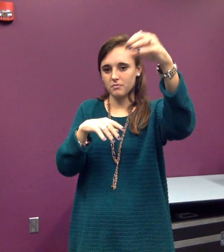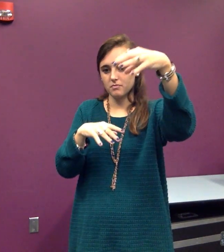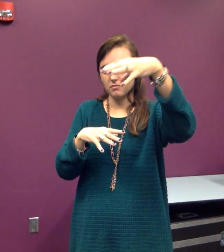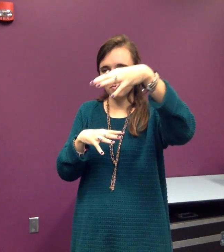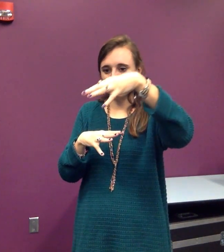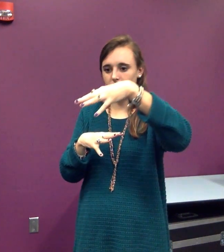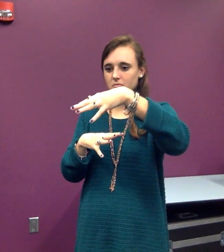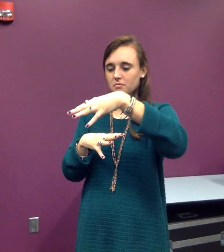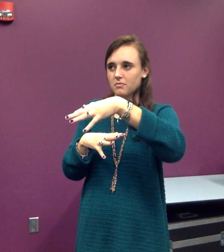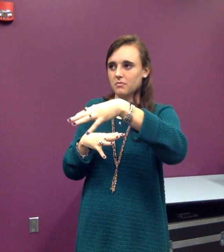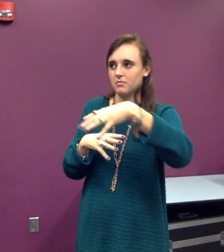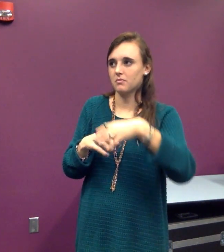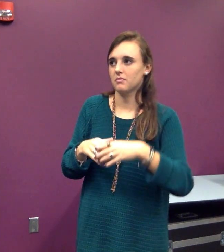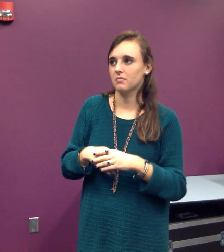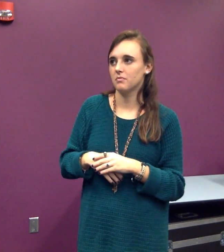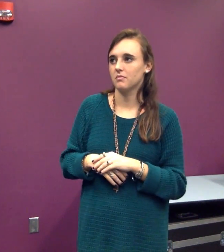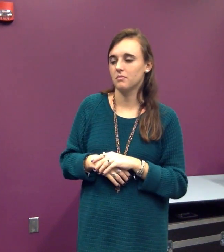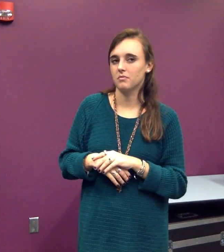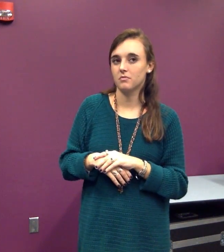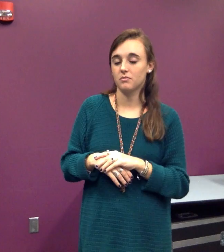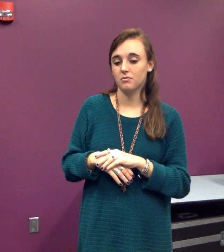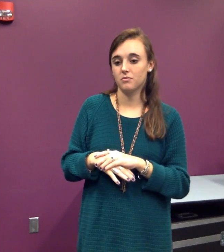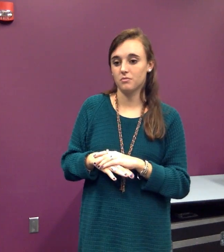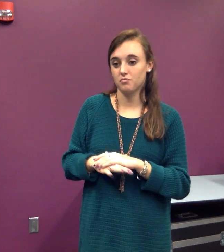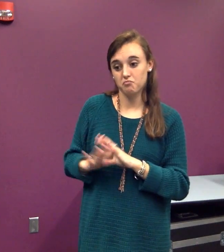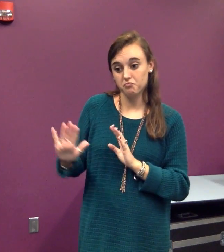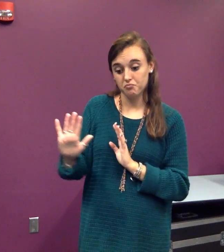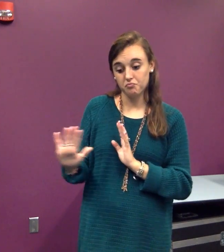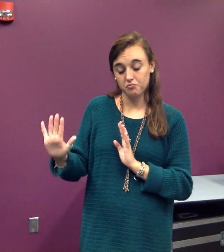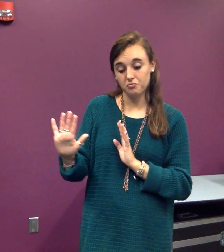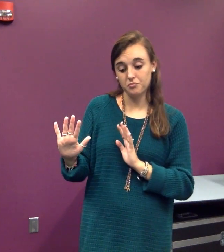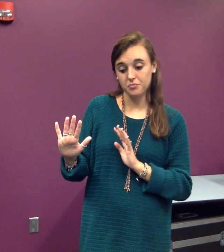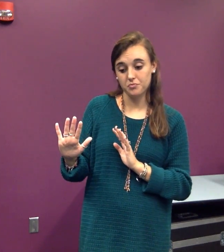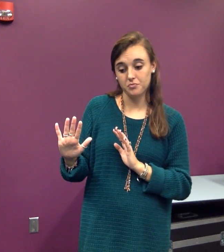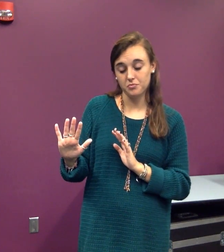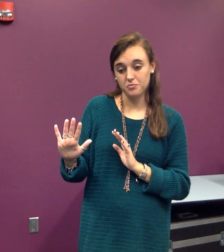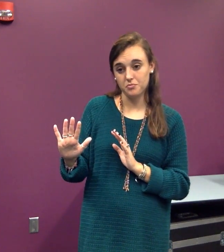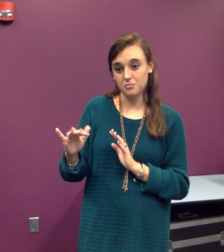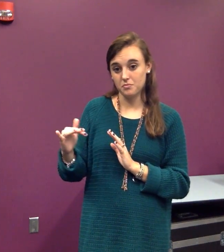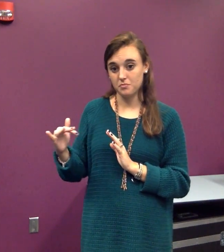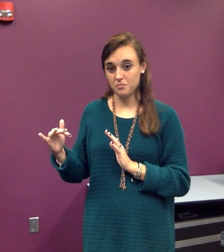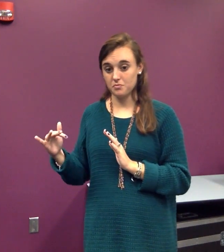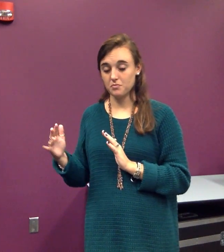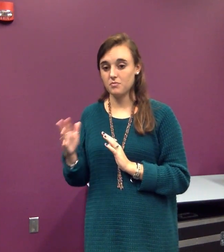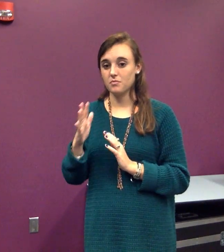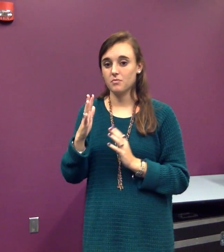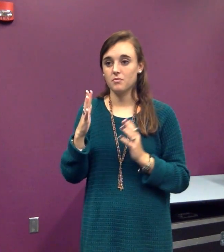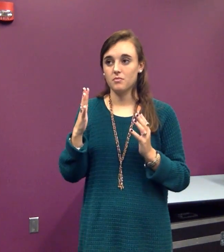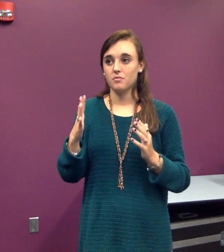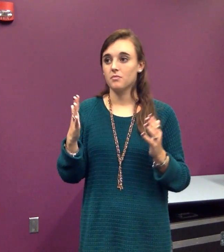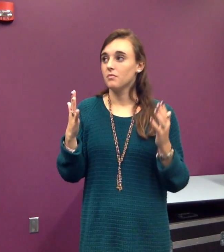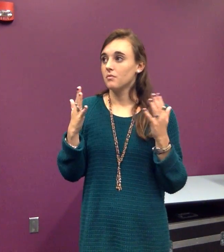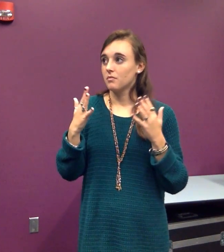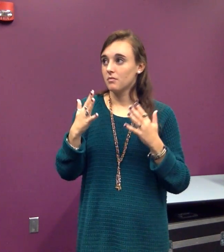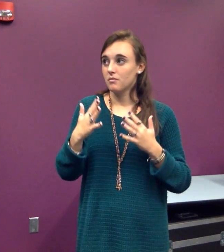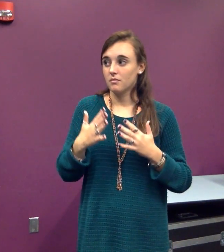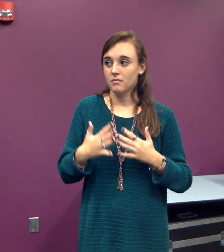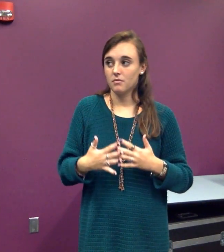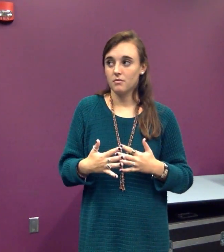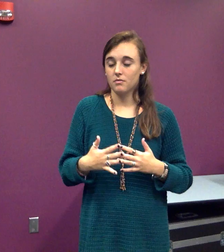and the area farthest away from light is the dark edge. Light does not travel around corners. That's